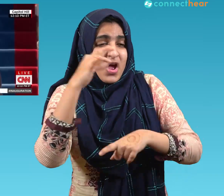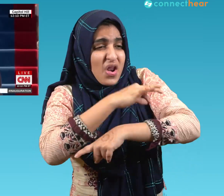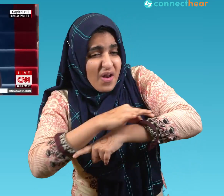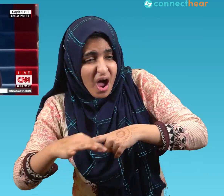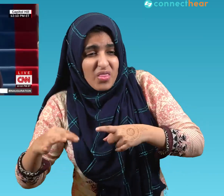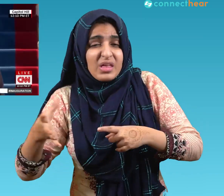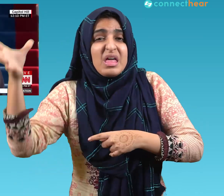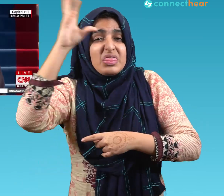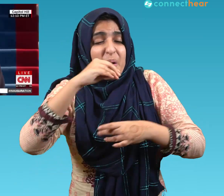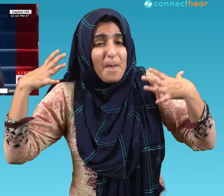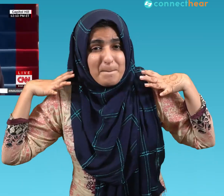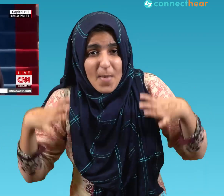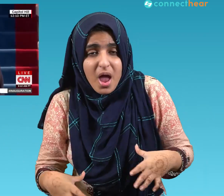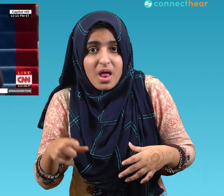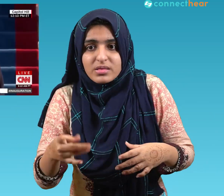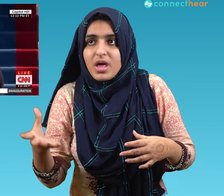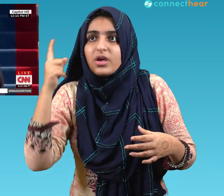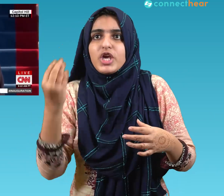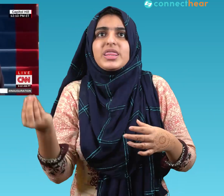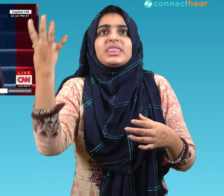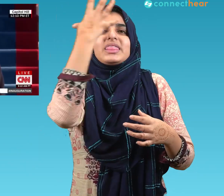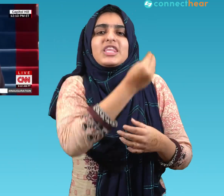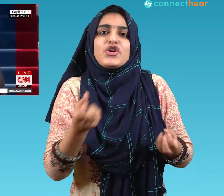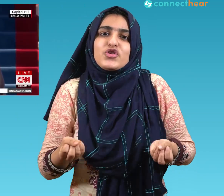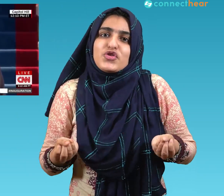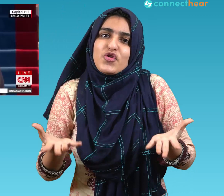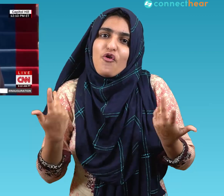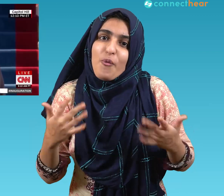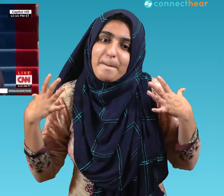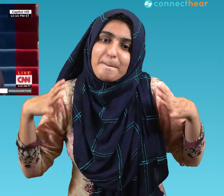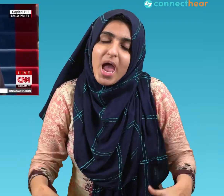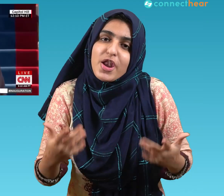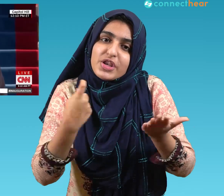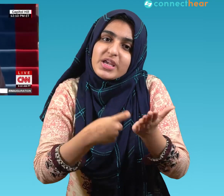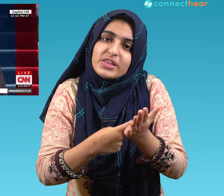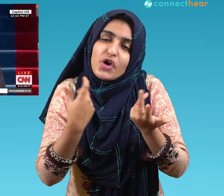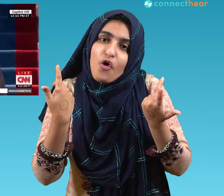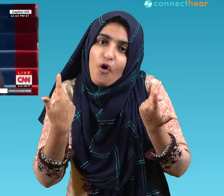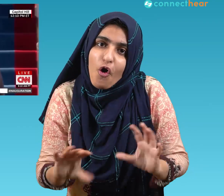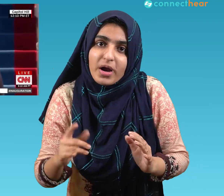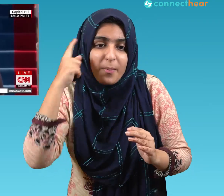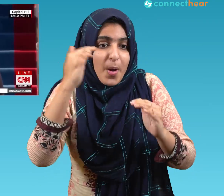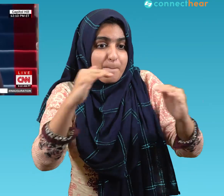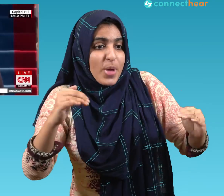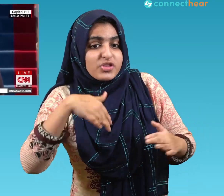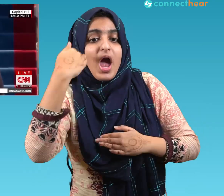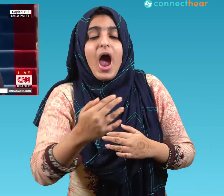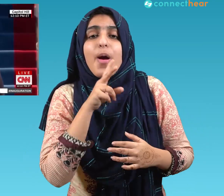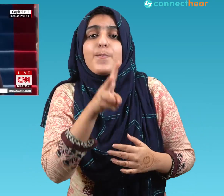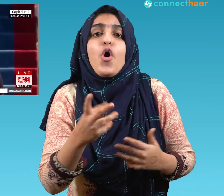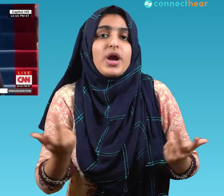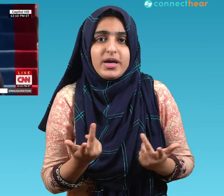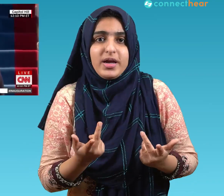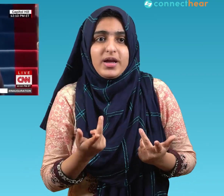century have brought us to this day. What shall be our legacy? What will our children say?